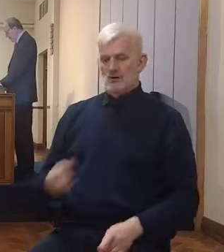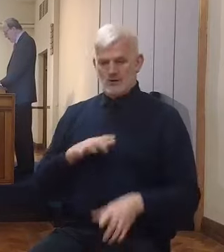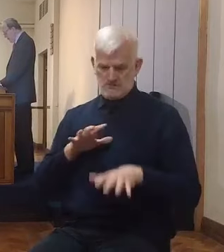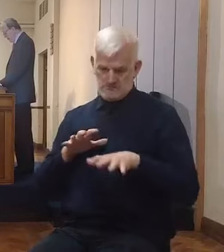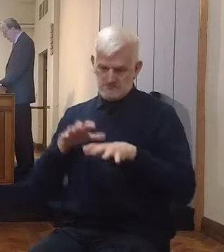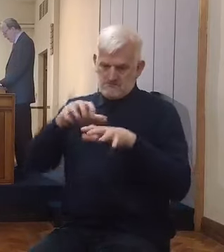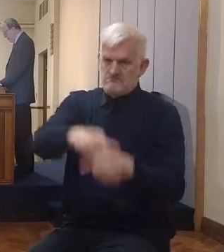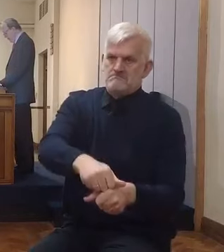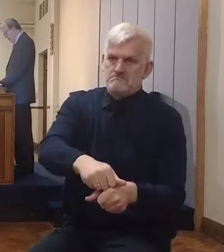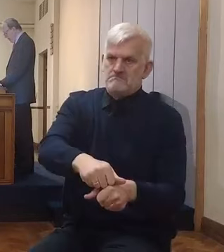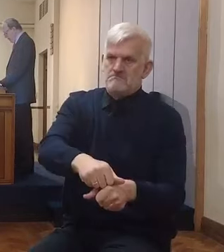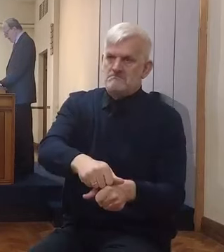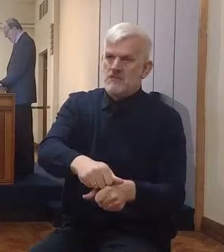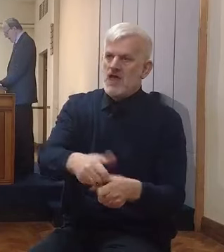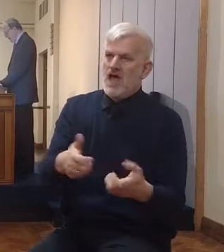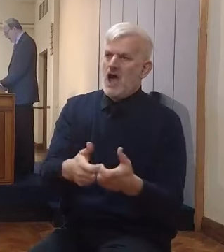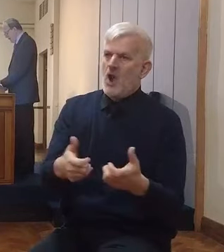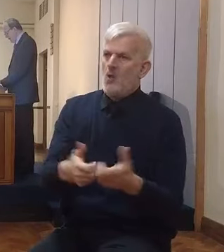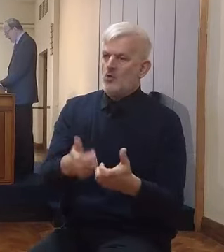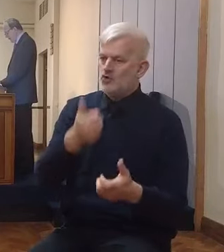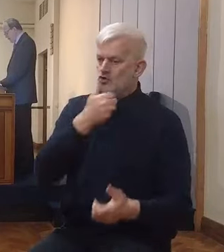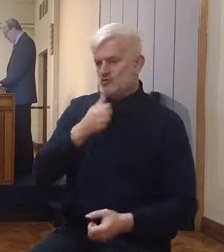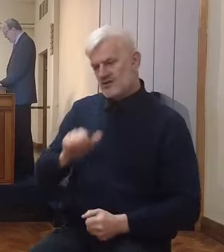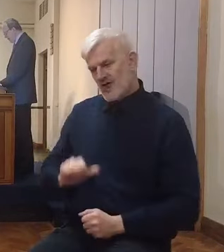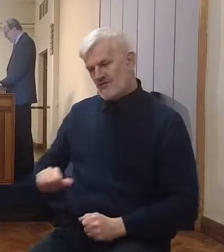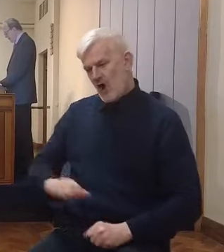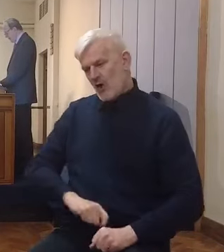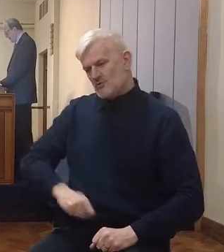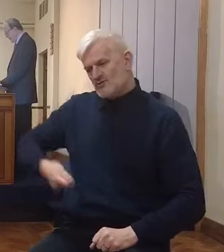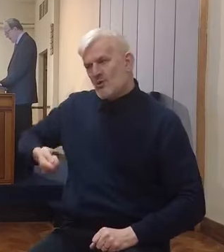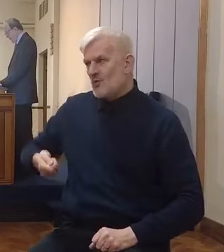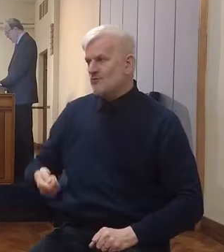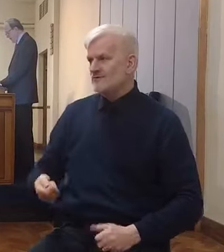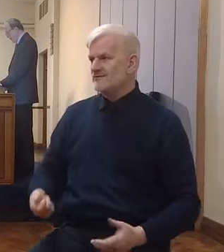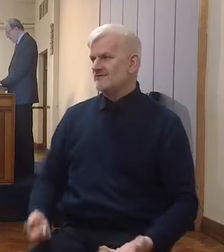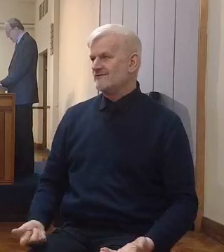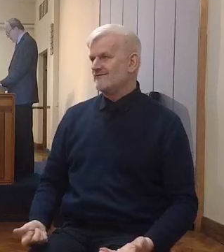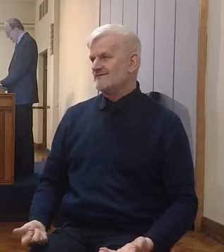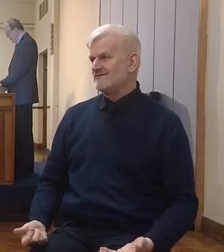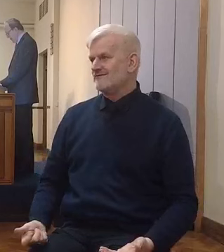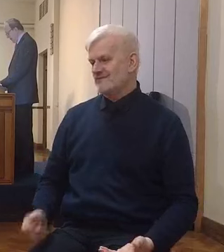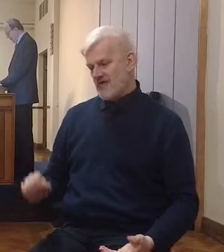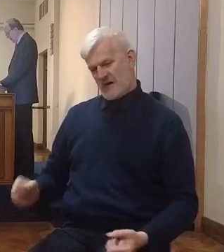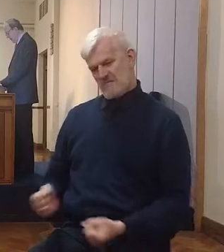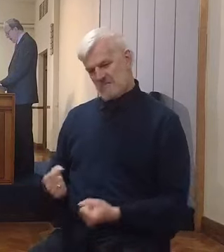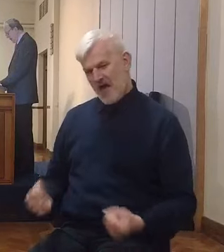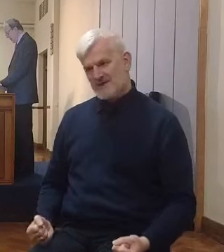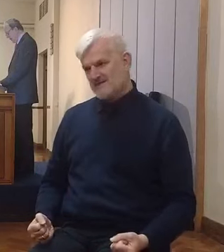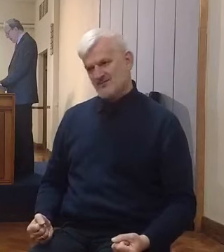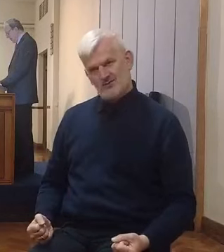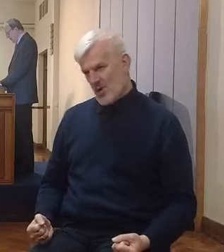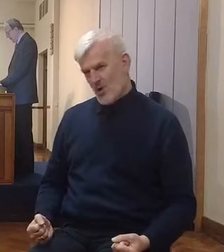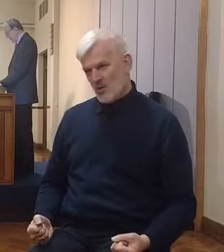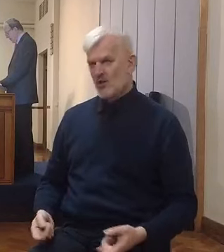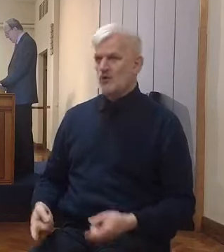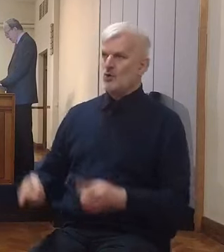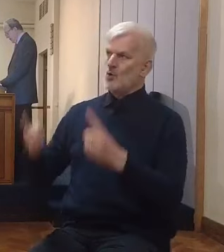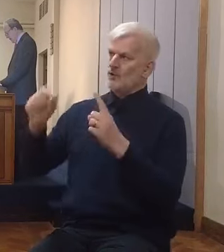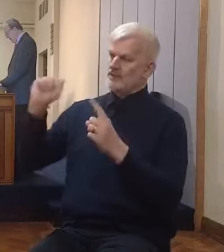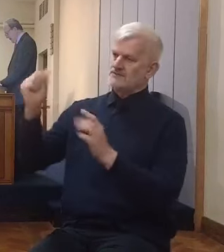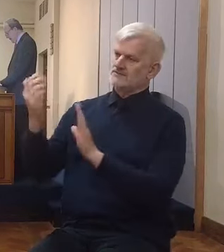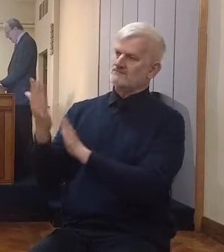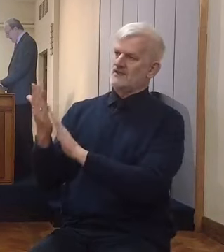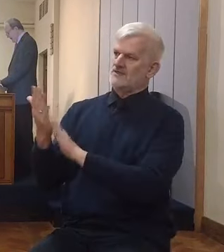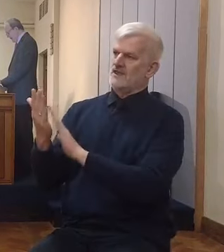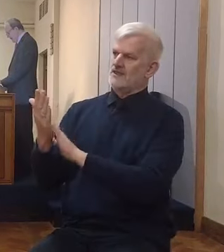Their own arm saved them, but of thy right hand and thine